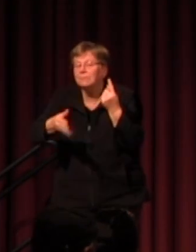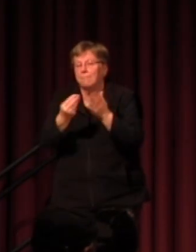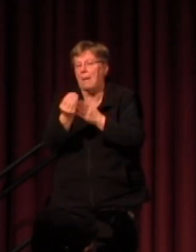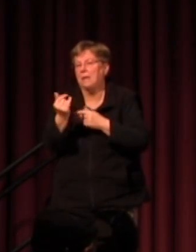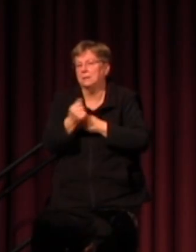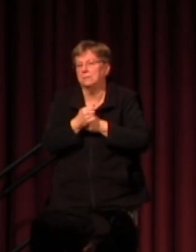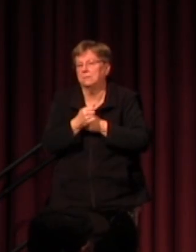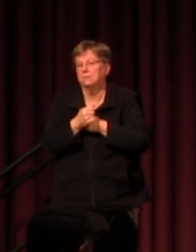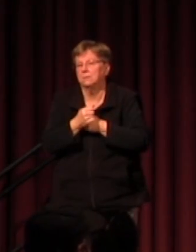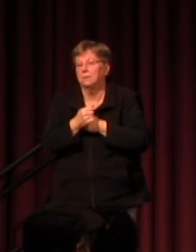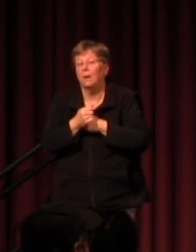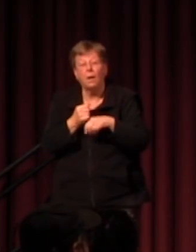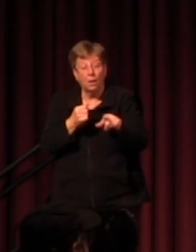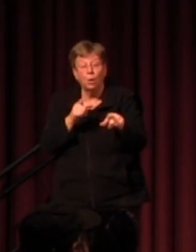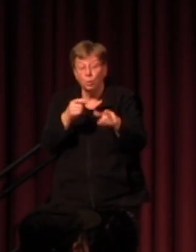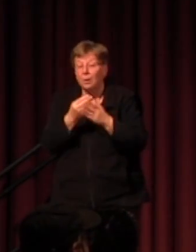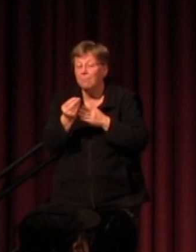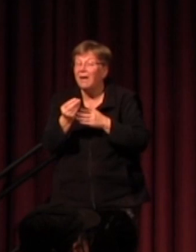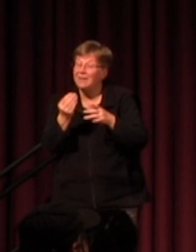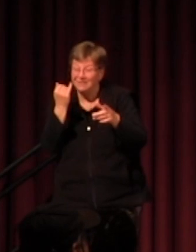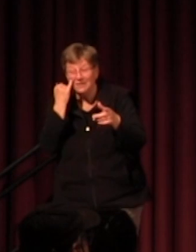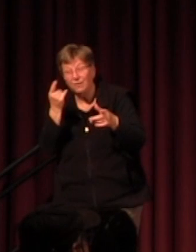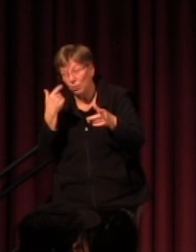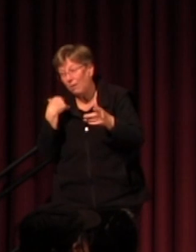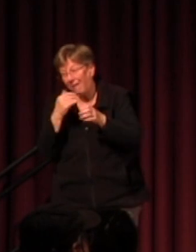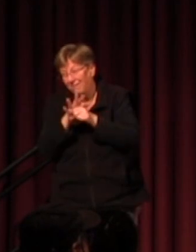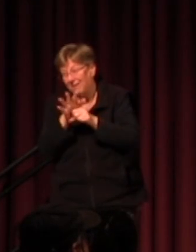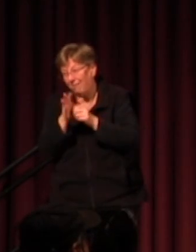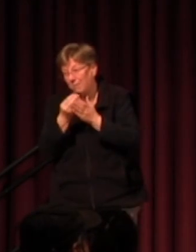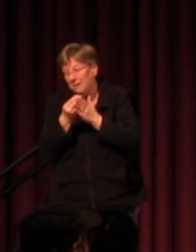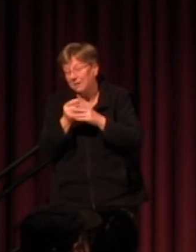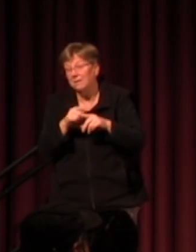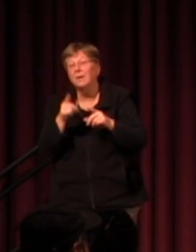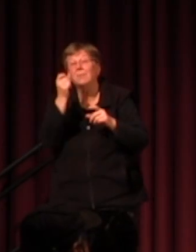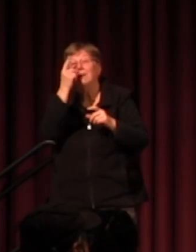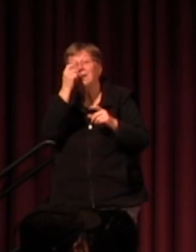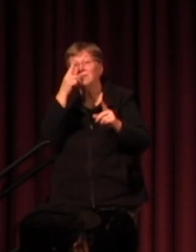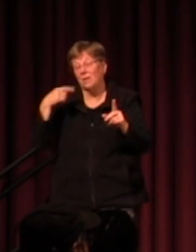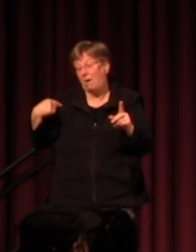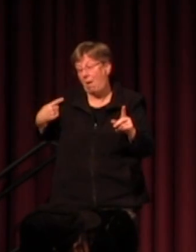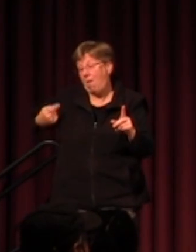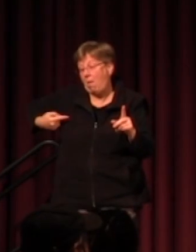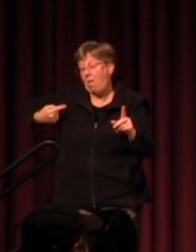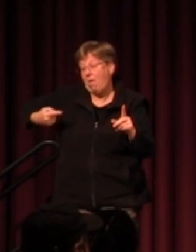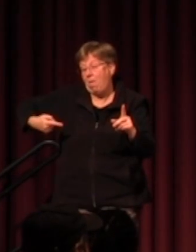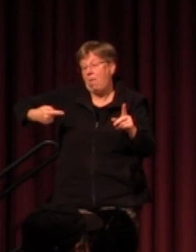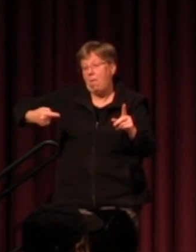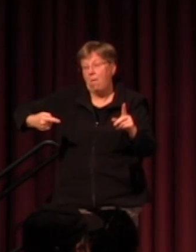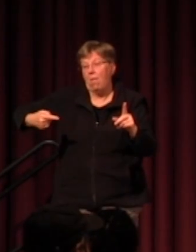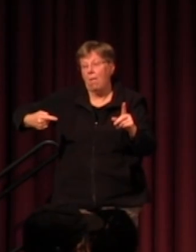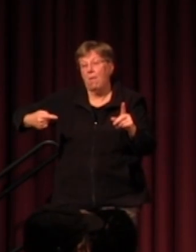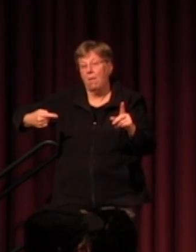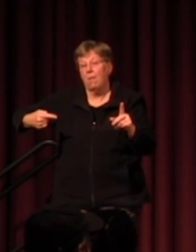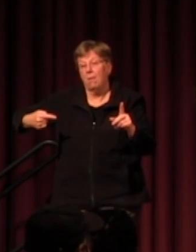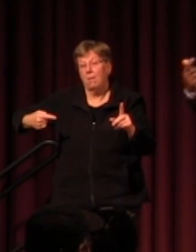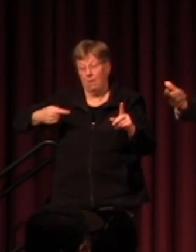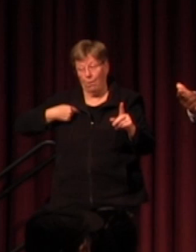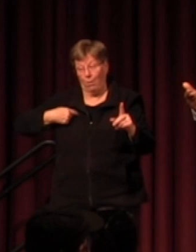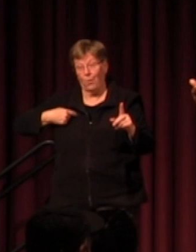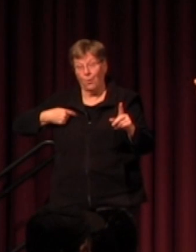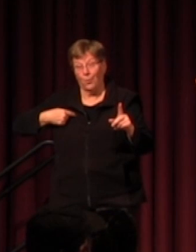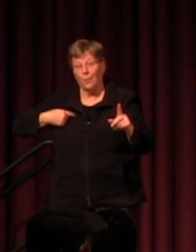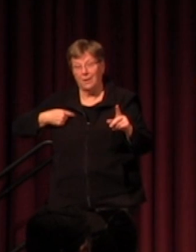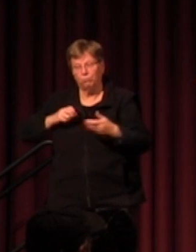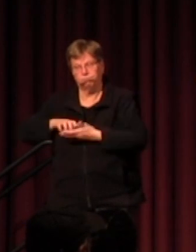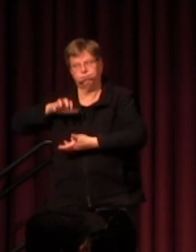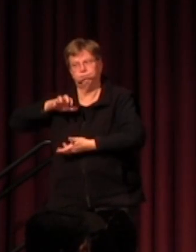With the money that you can now get, even though we have had three generations in order to build up money to buy property at a different